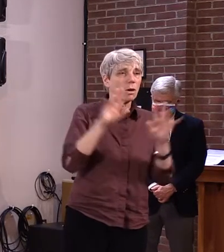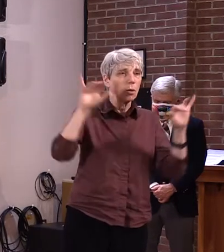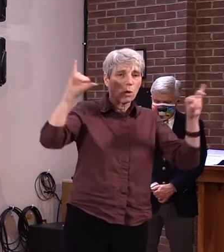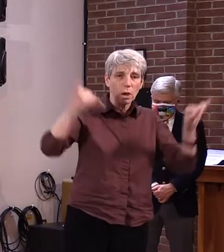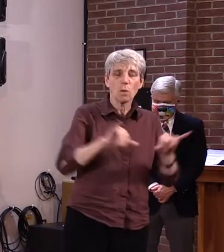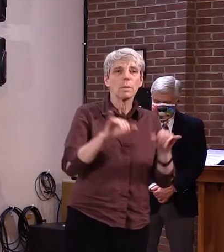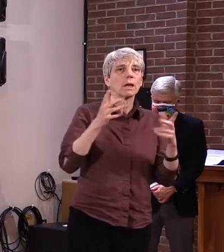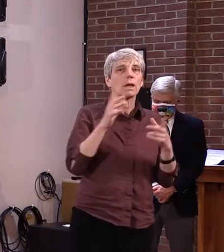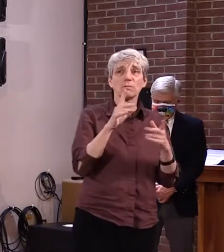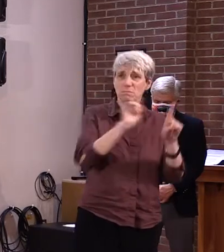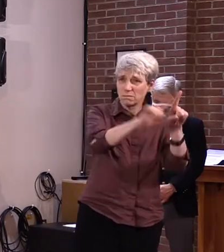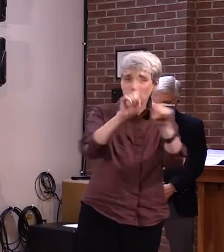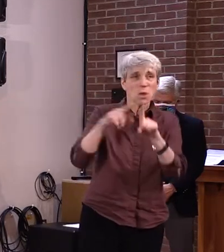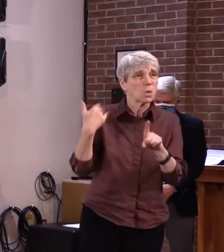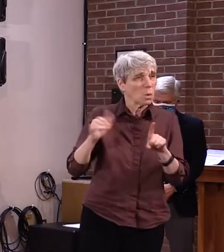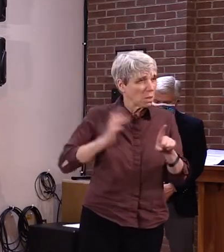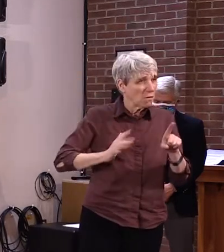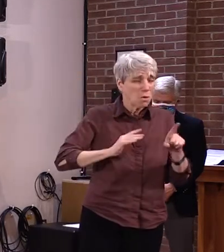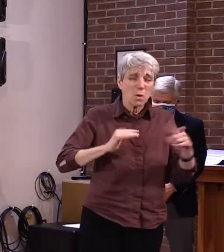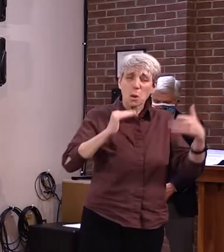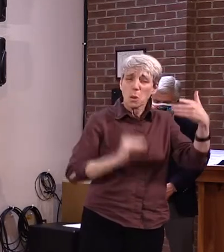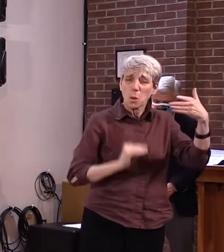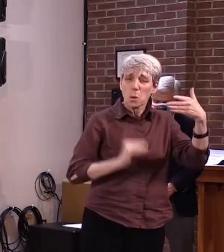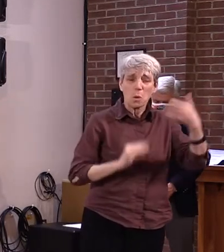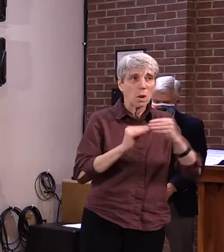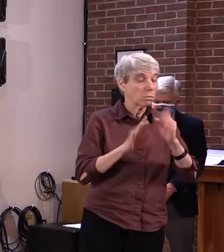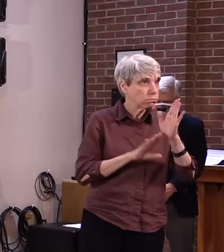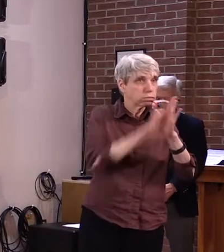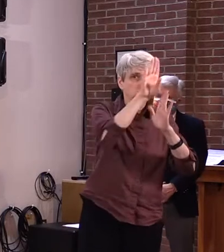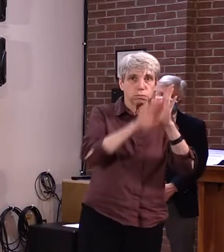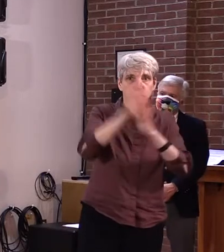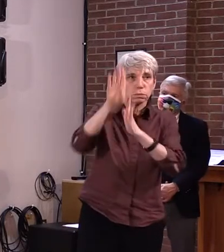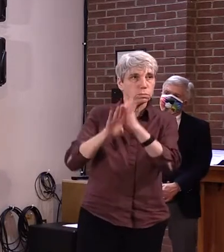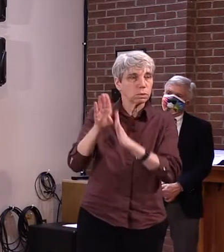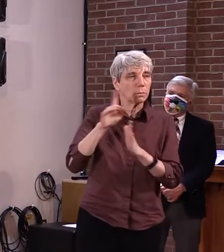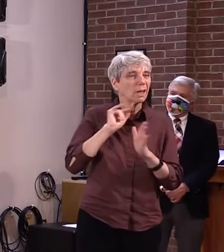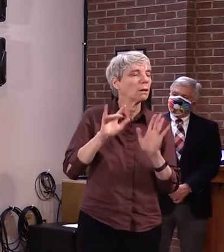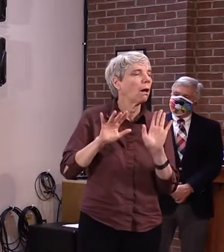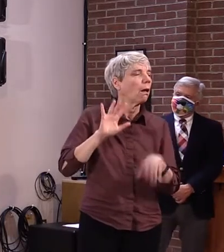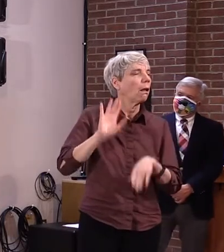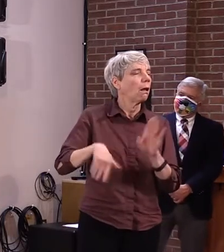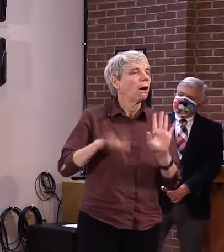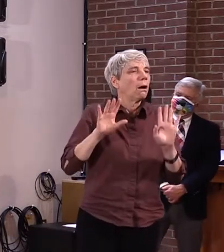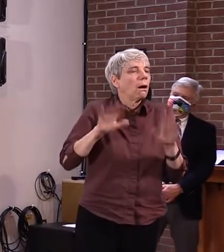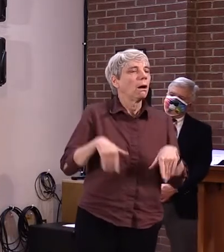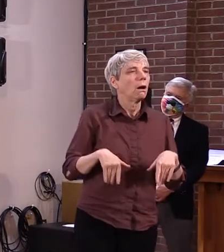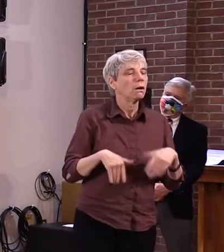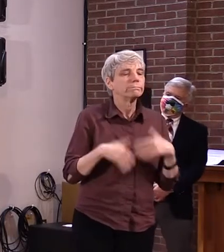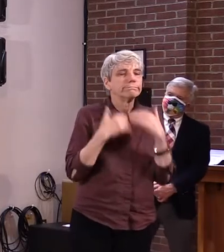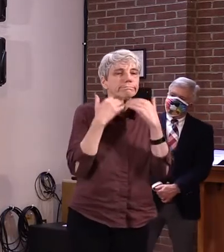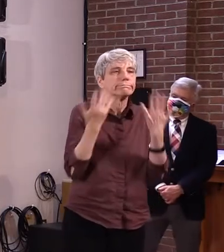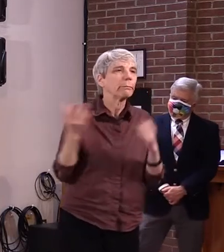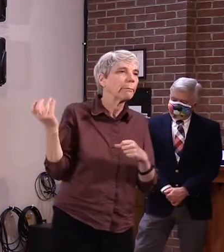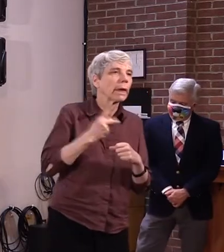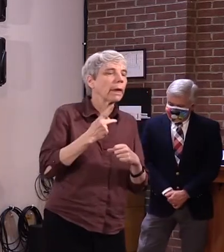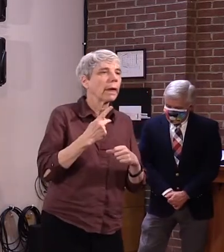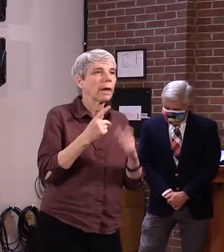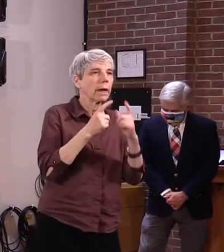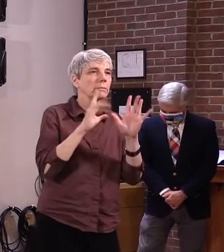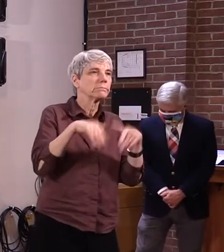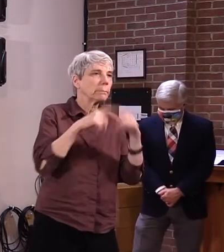were the lowest on the list at one point in time. And now we enjoy that position,